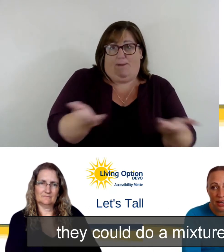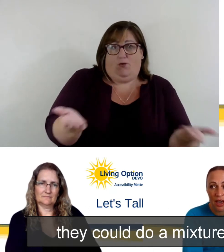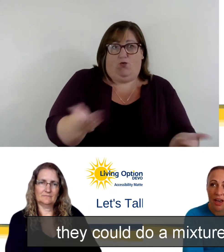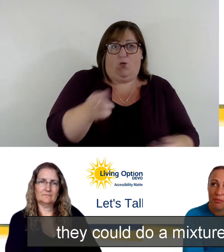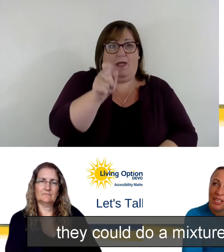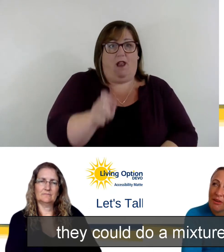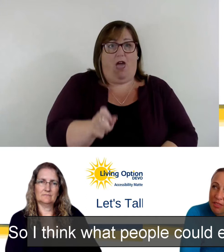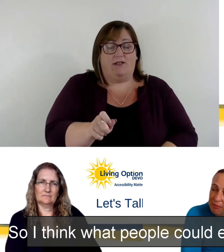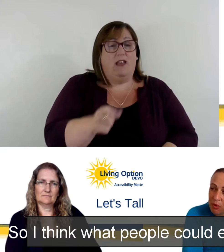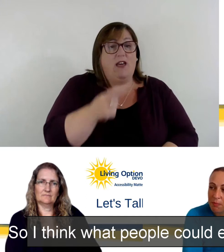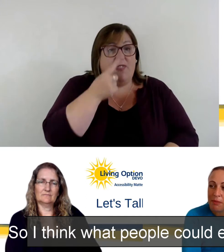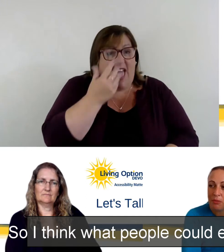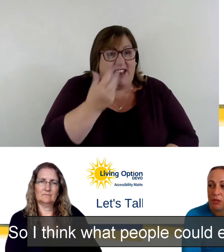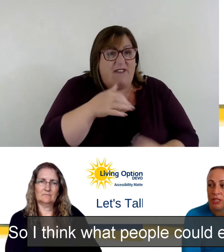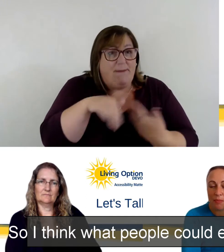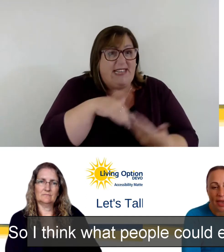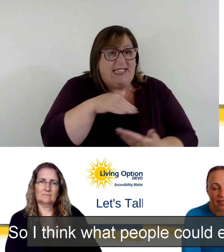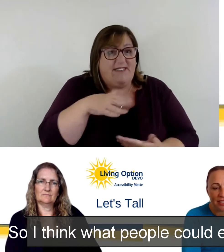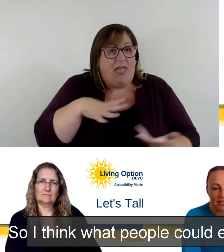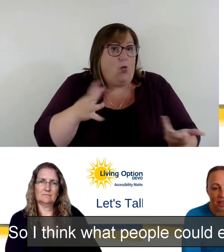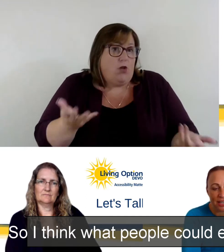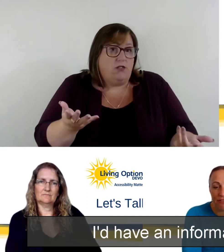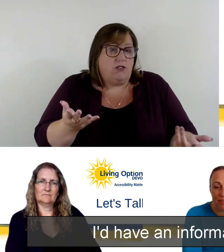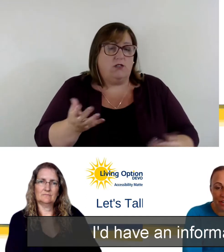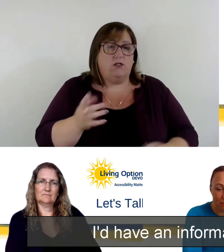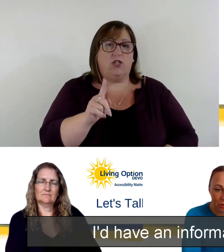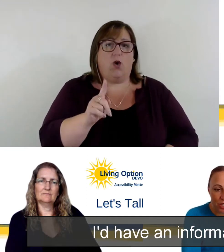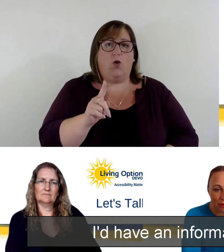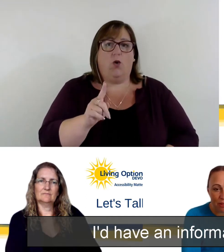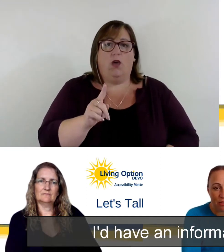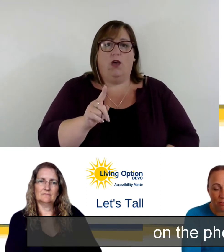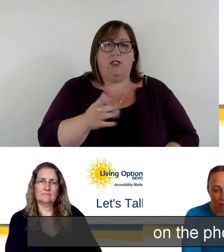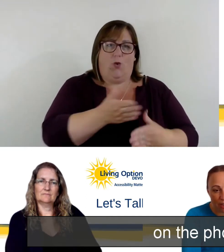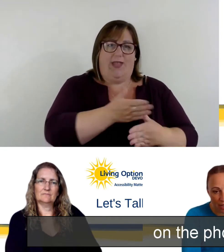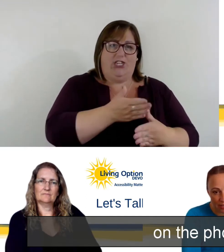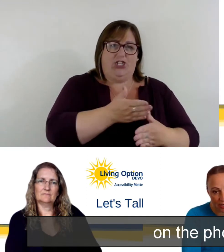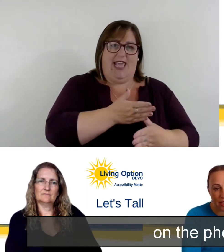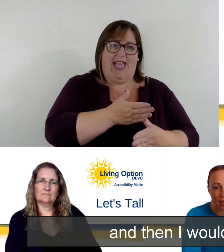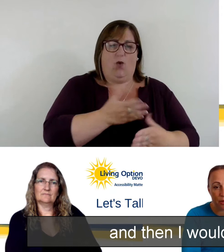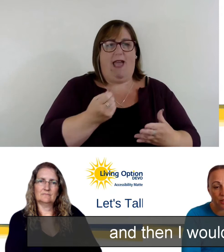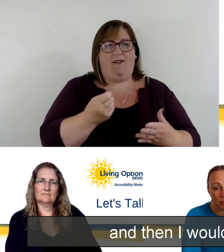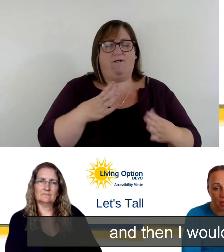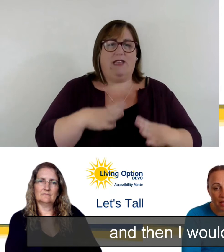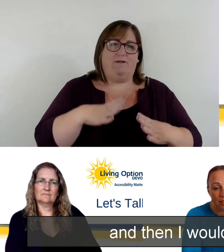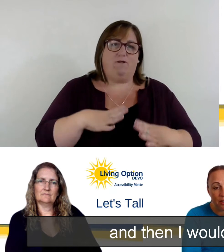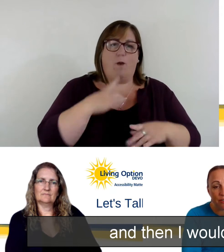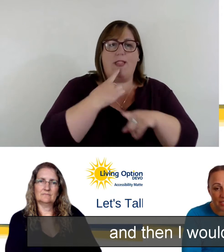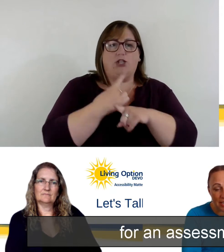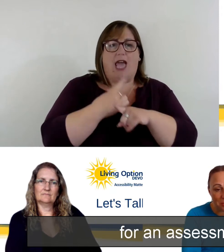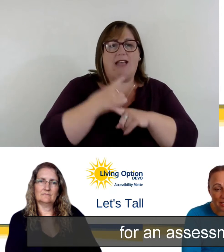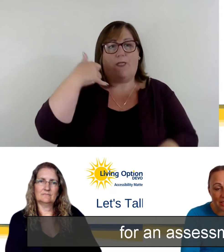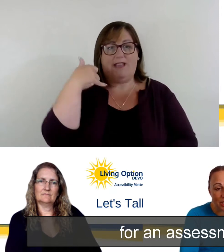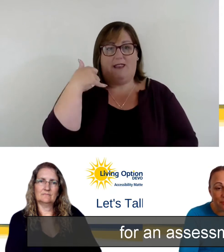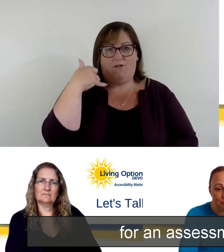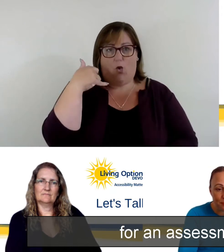things. So I think what people could expect is I'd have an informal chat with them on the phone first, and then I would book them in for